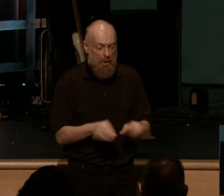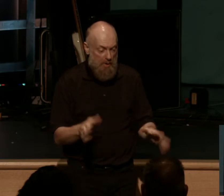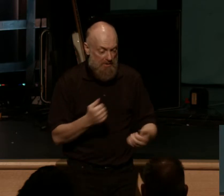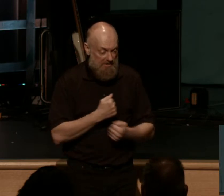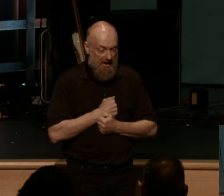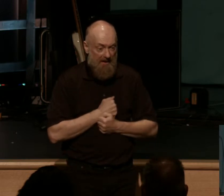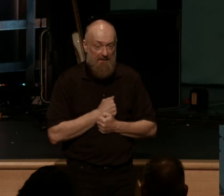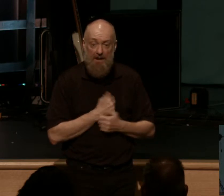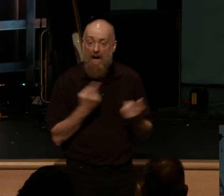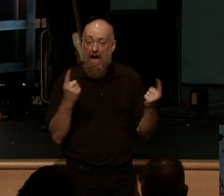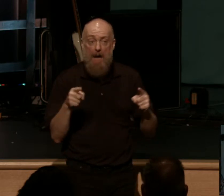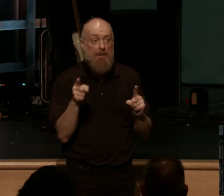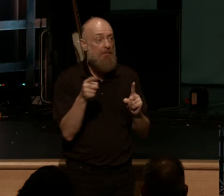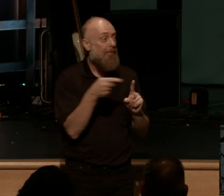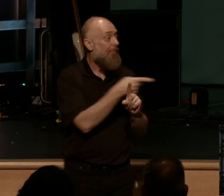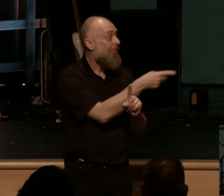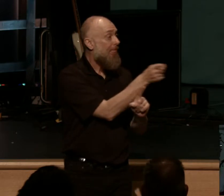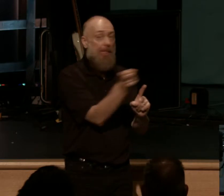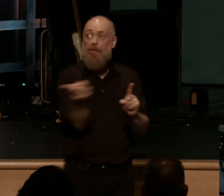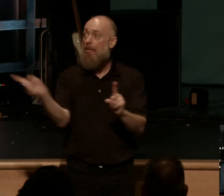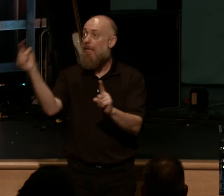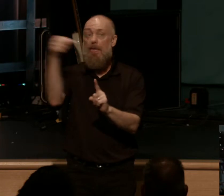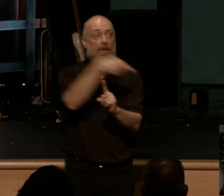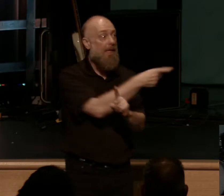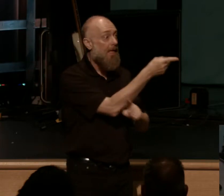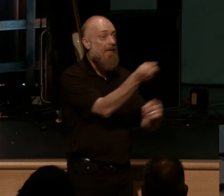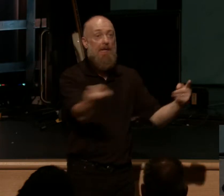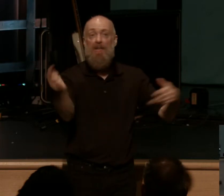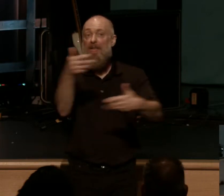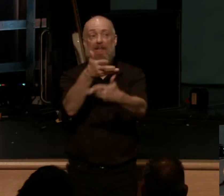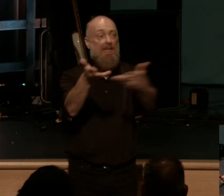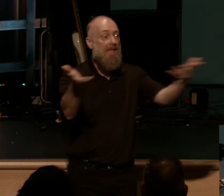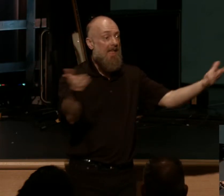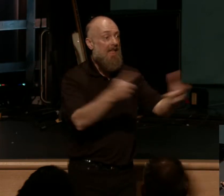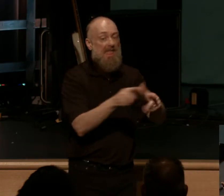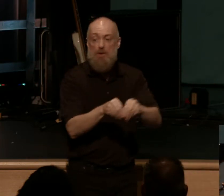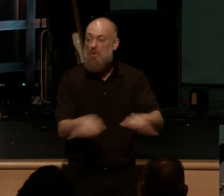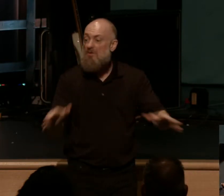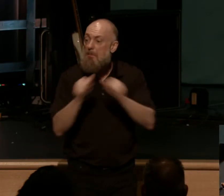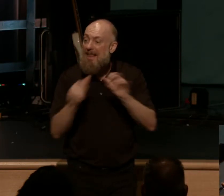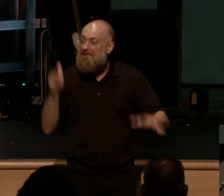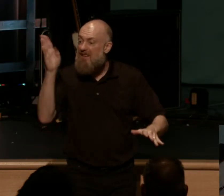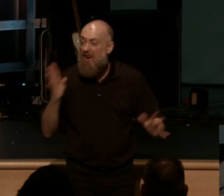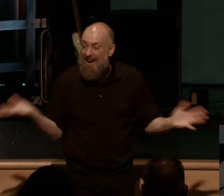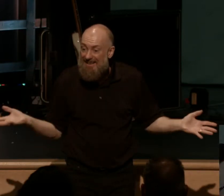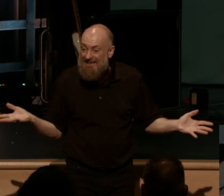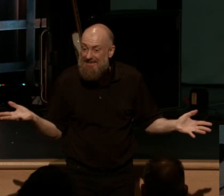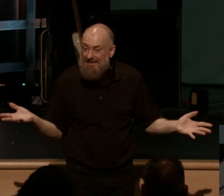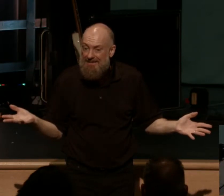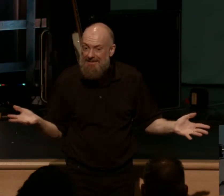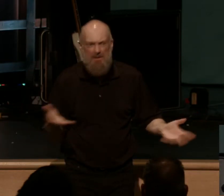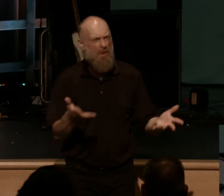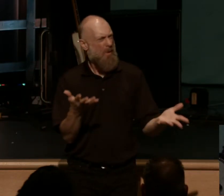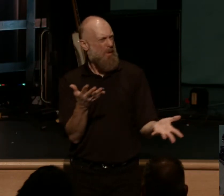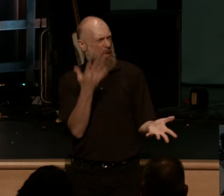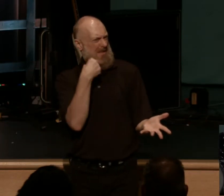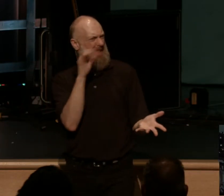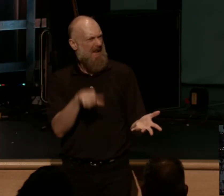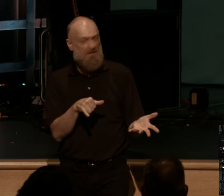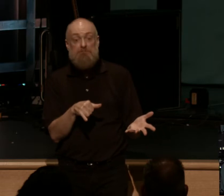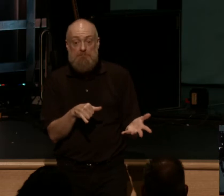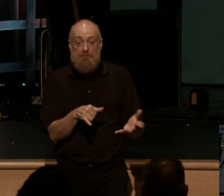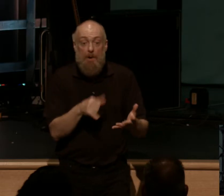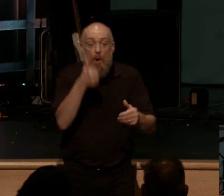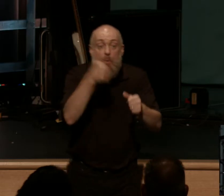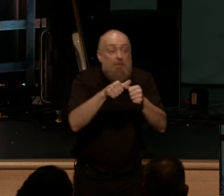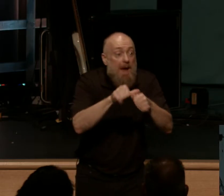lose your bearings. And when you lose your bearings, listen, you lose the blessing. You say, why would you say that? It's the church in Ephesus